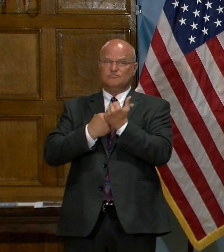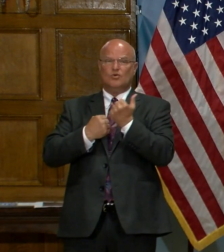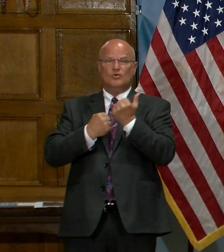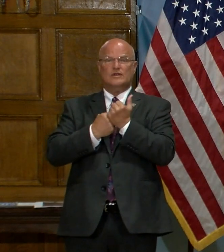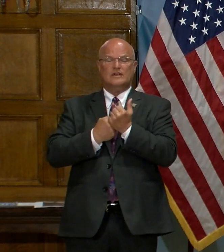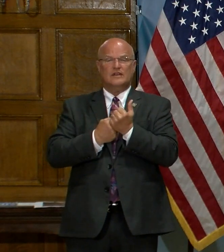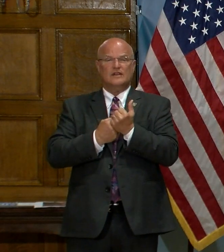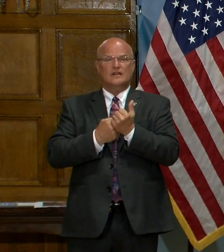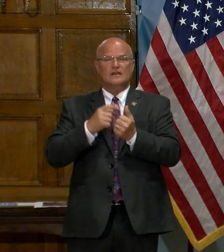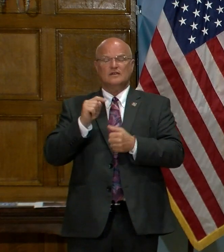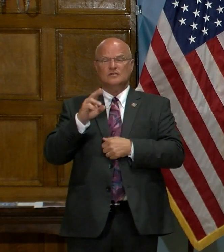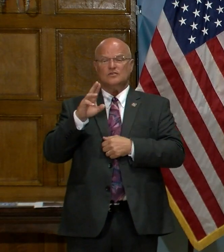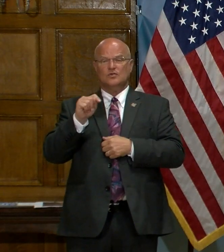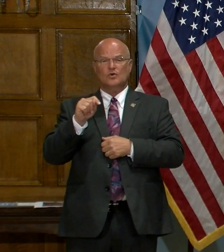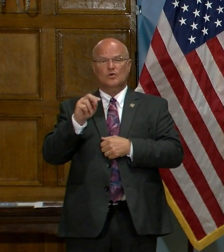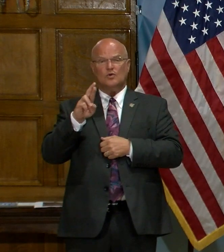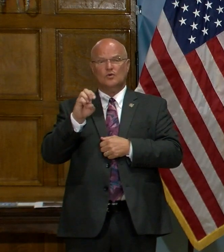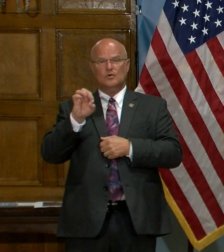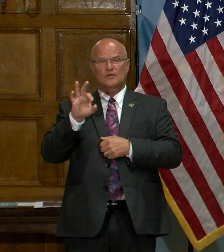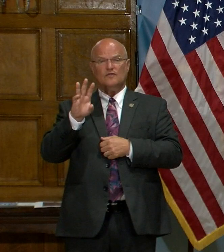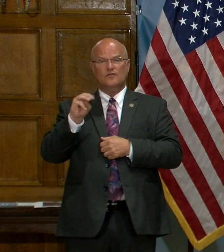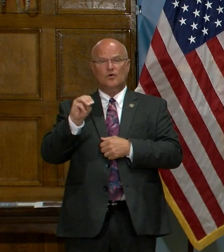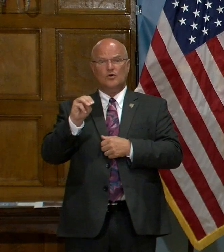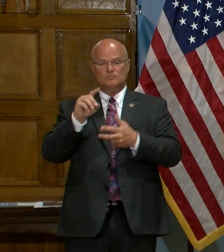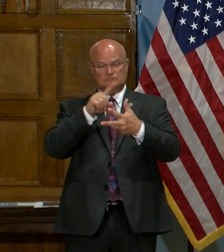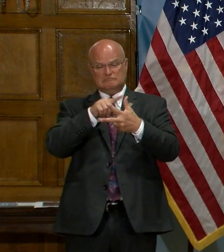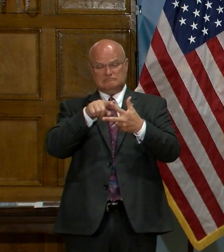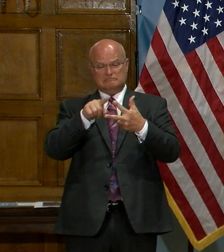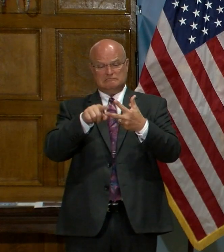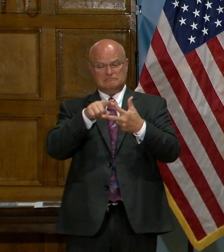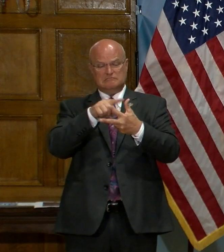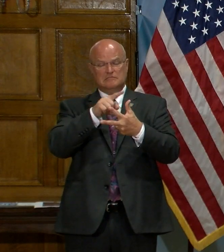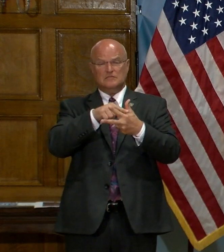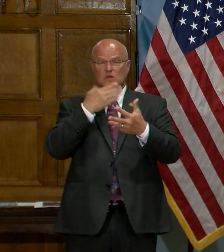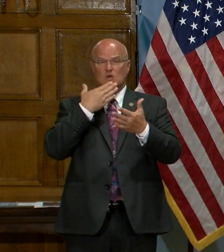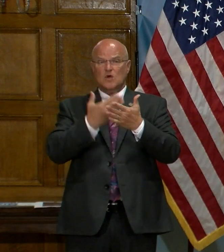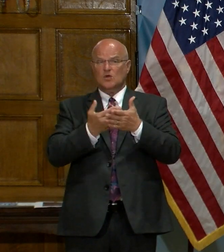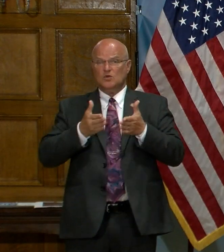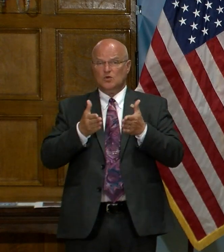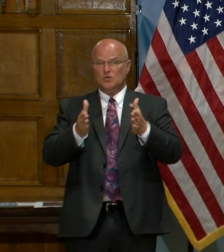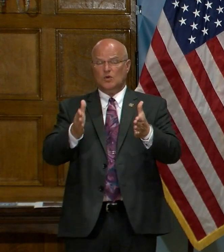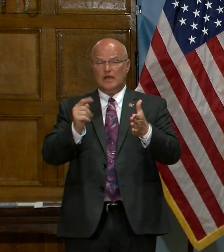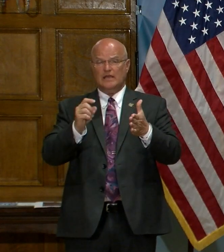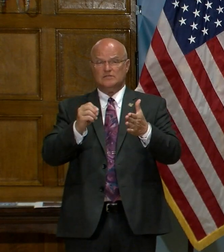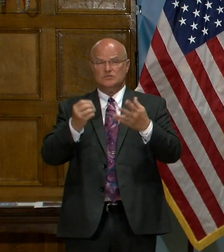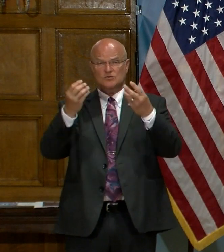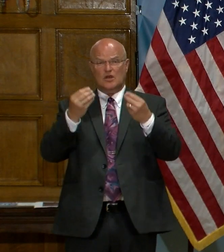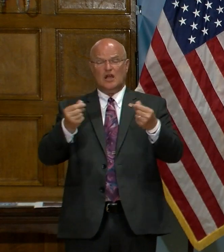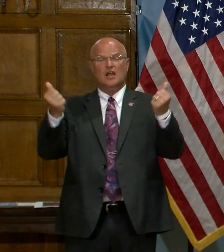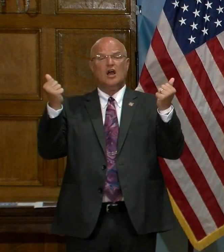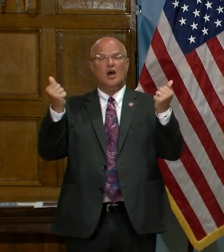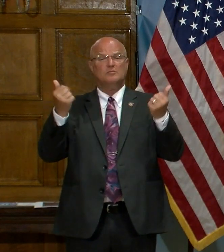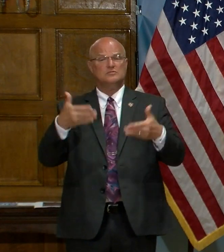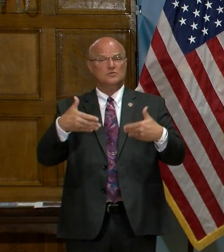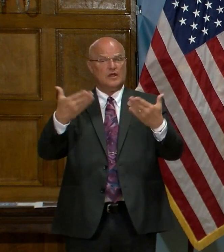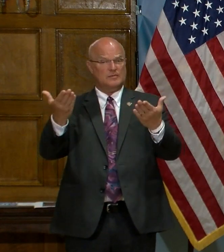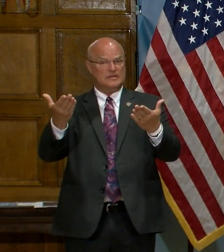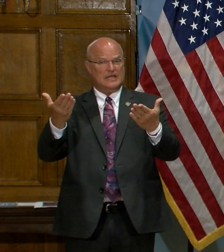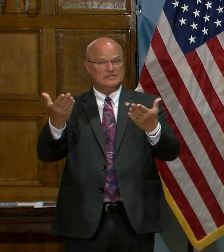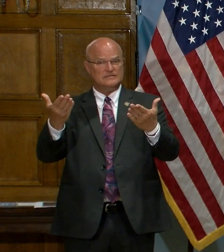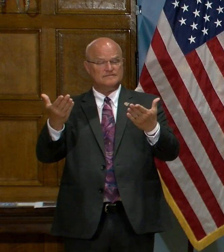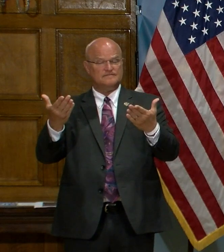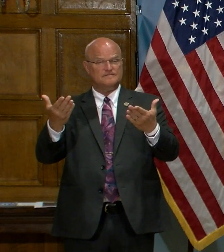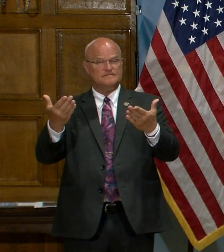tort reform, but as to which one of those alternatives is a good means to accomplish the